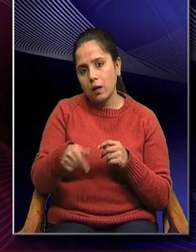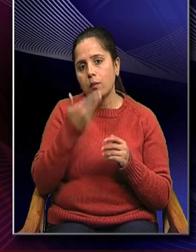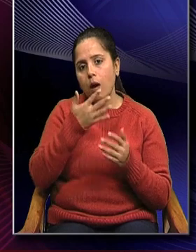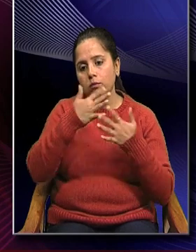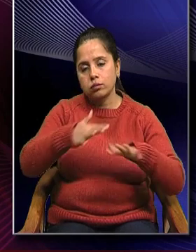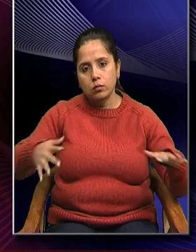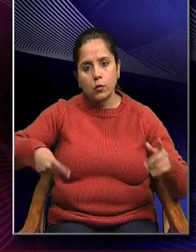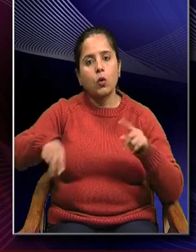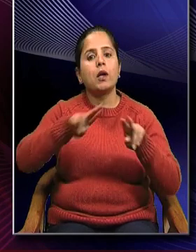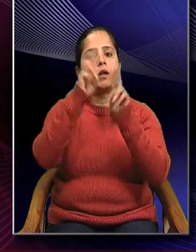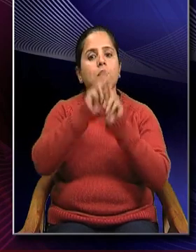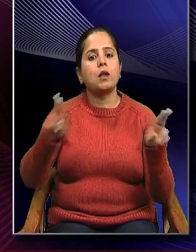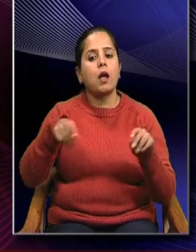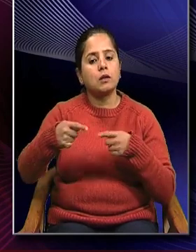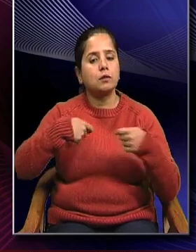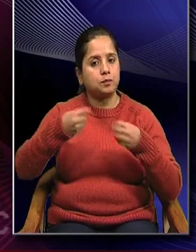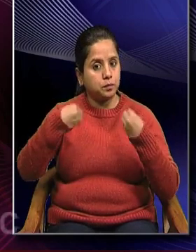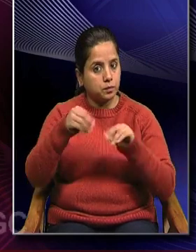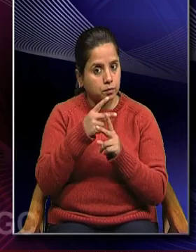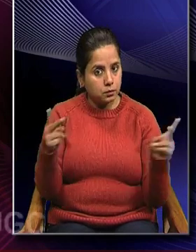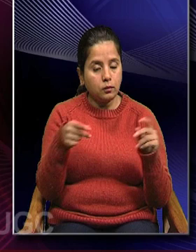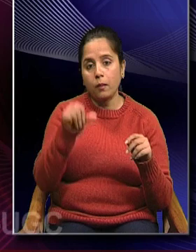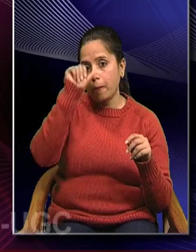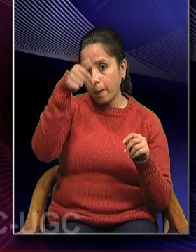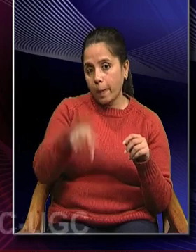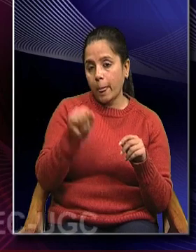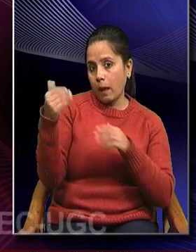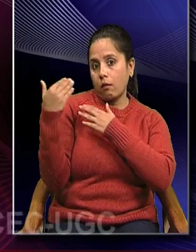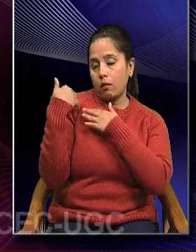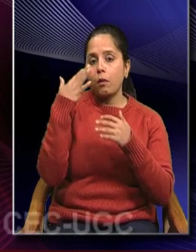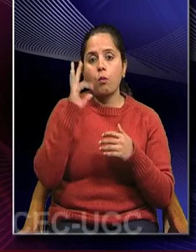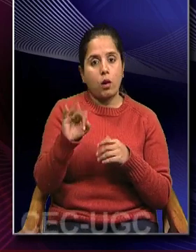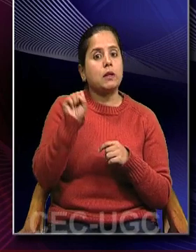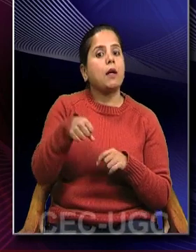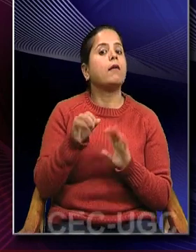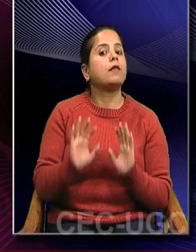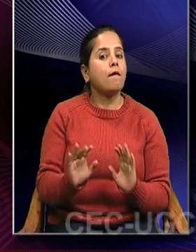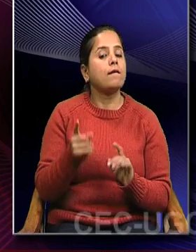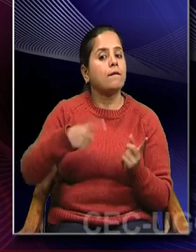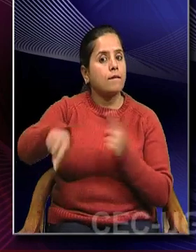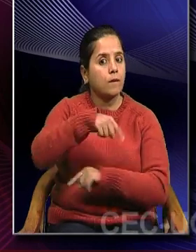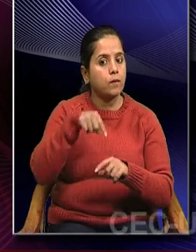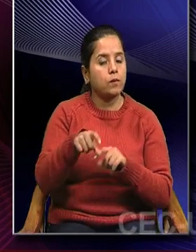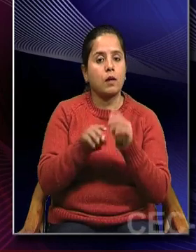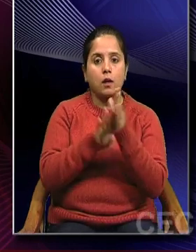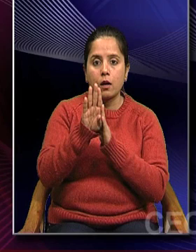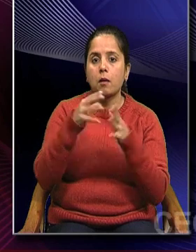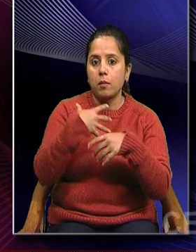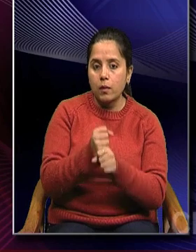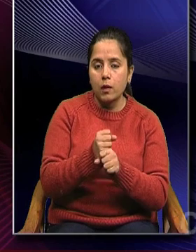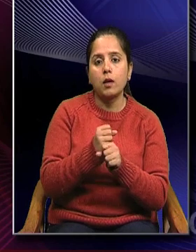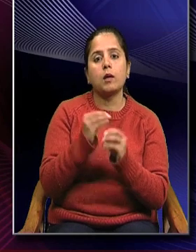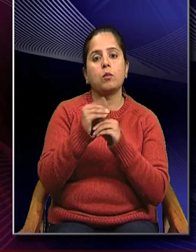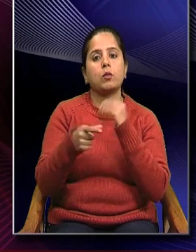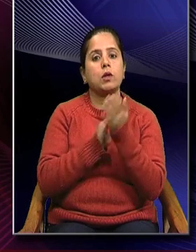the international trade as well. So, definitely India played an important role in the development of the British